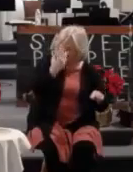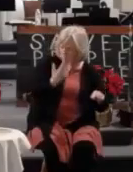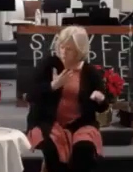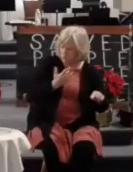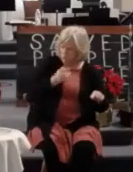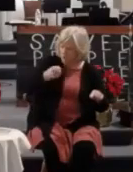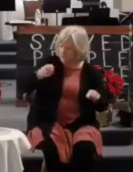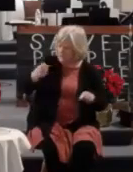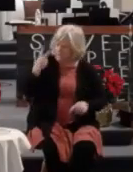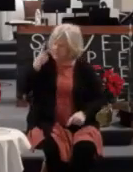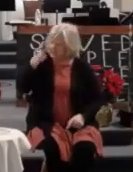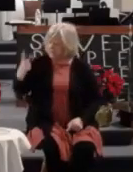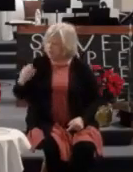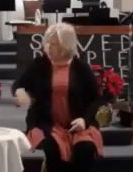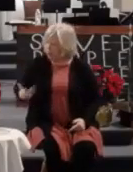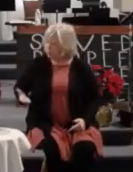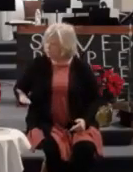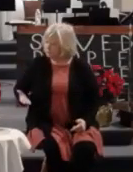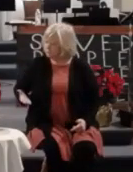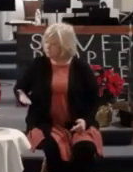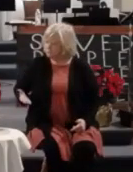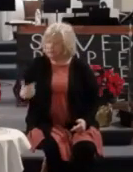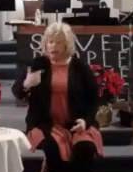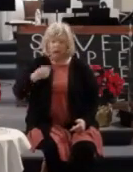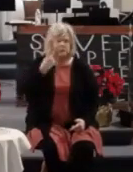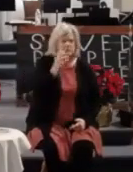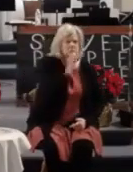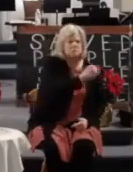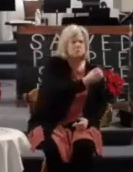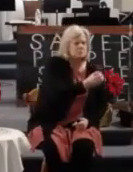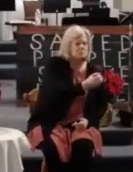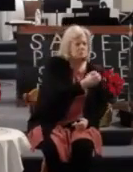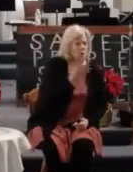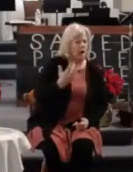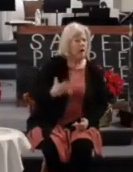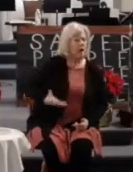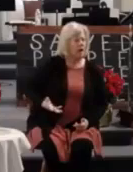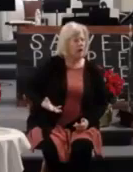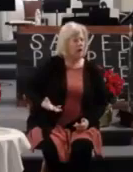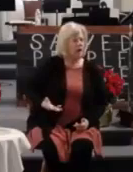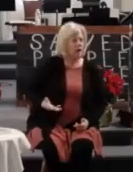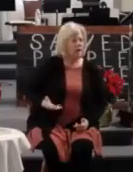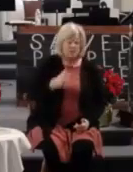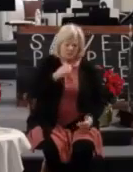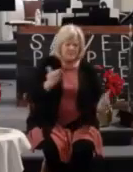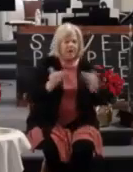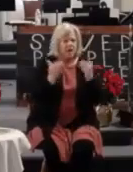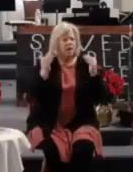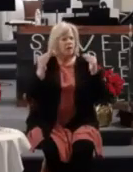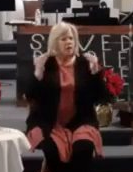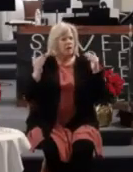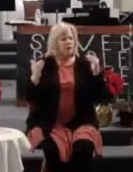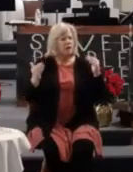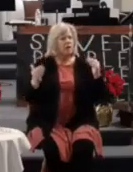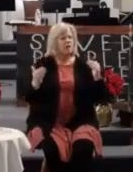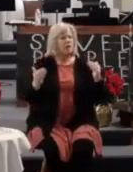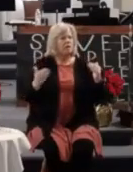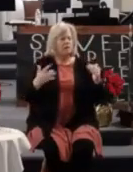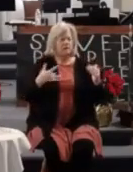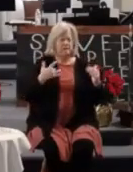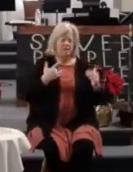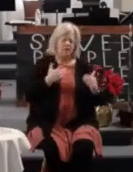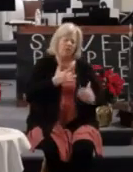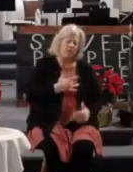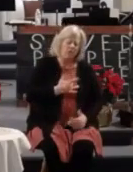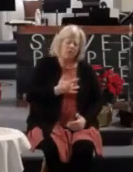he get to see all that and me nothing? It wasn't fair. He felt bad about